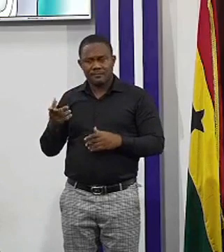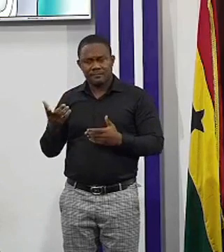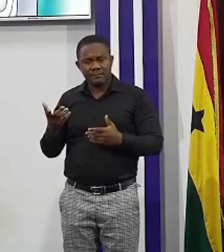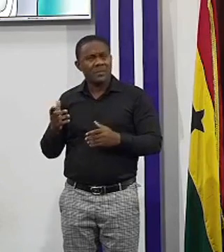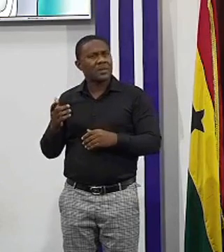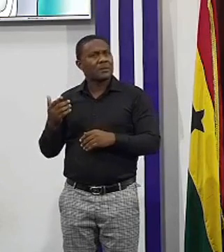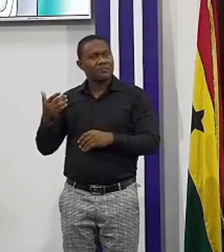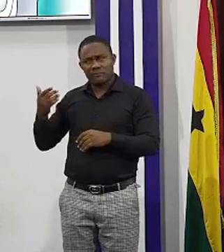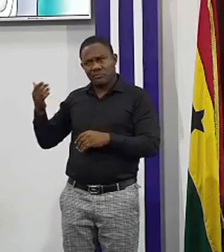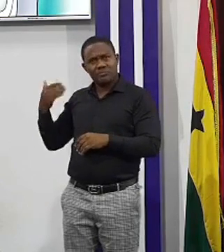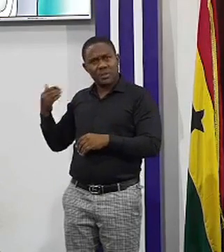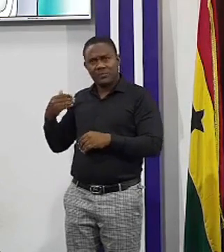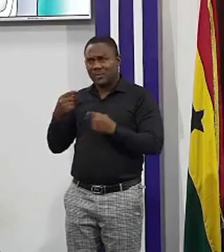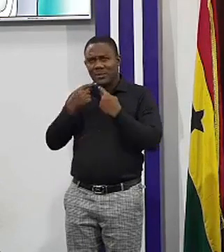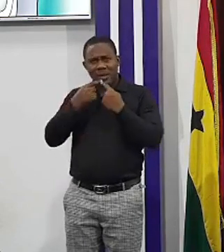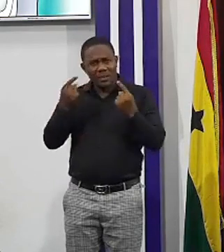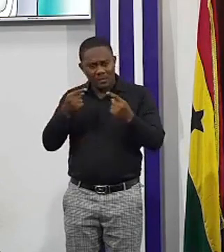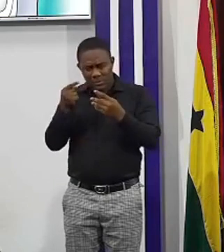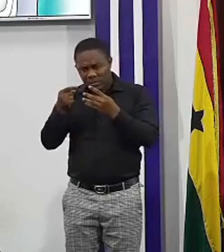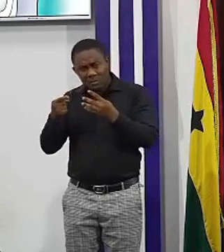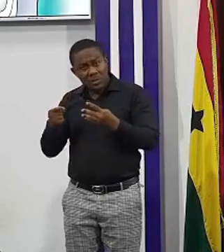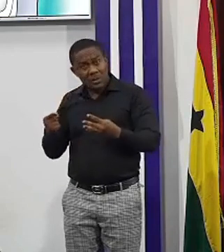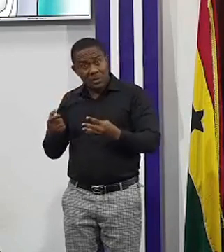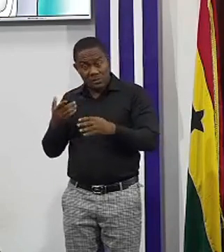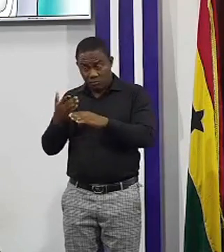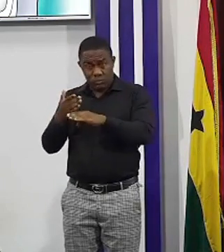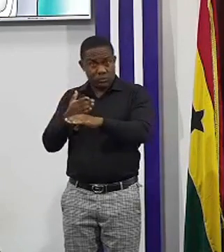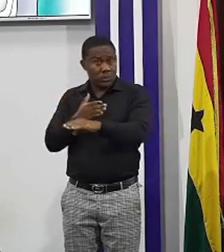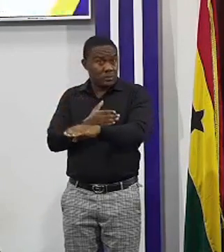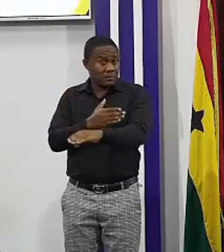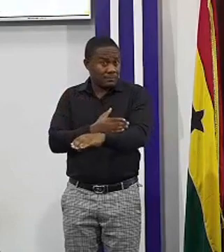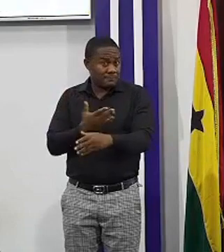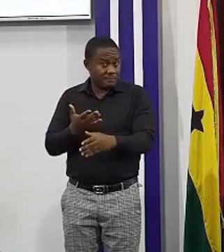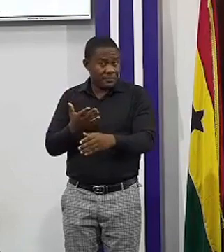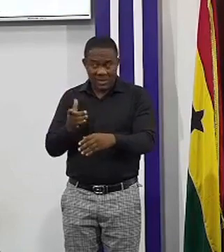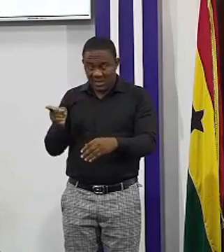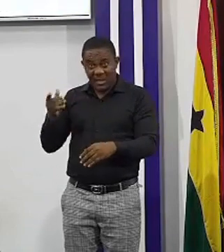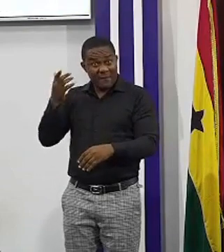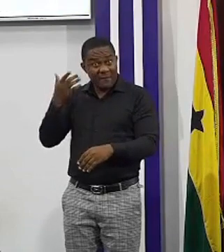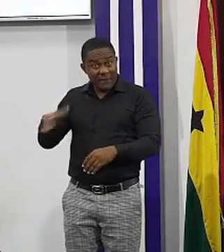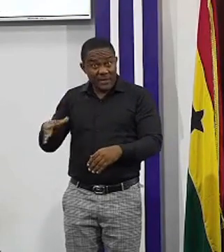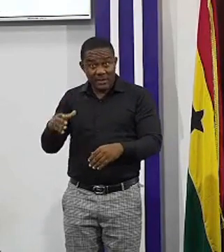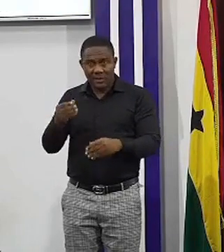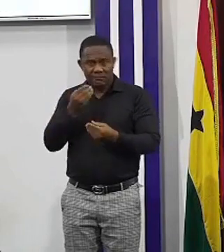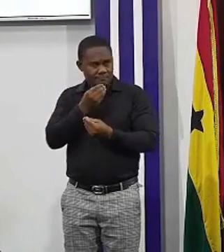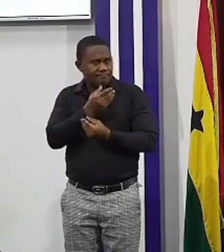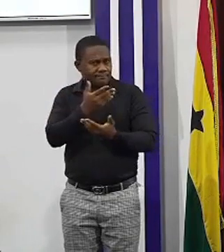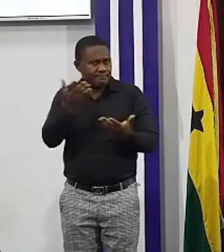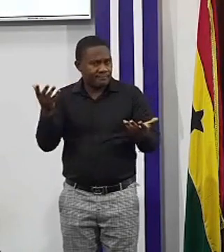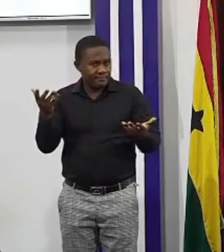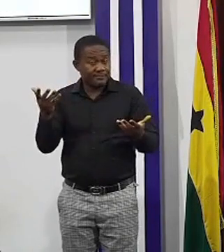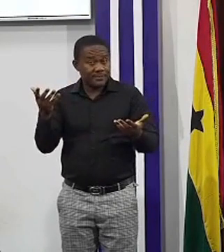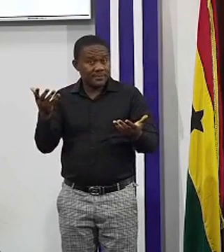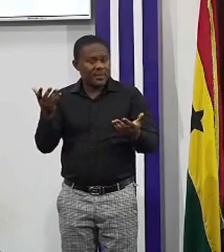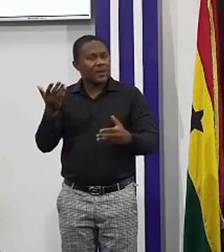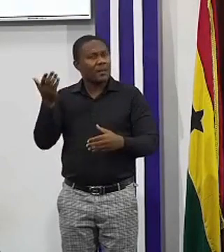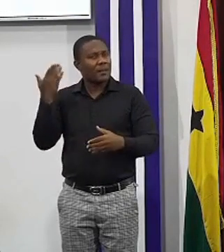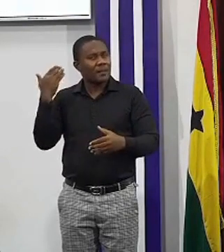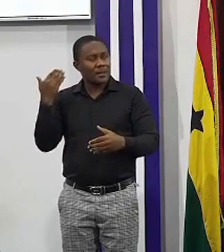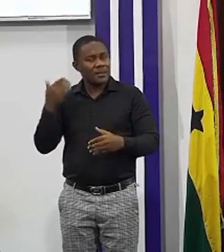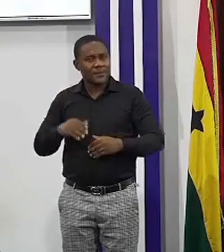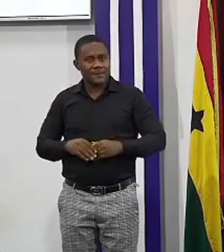been enhanced in some cases by His Excellency the President. He spoke to the nation last